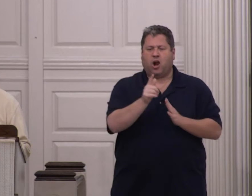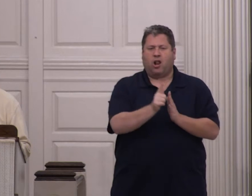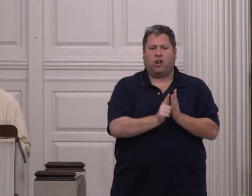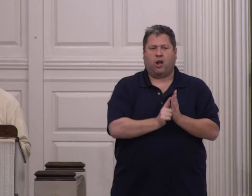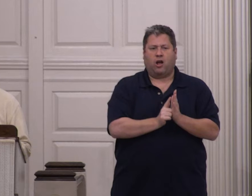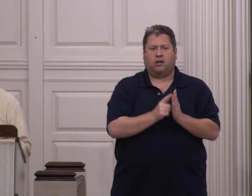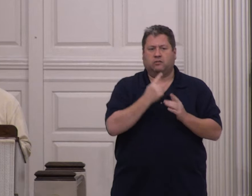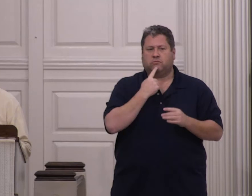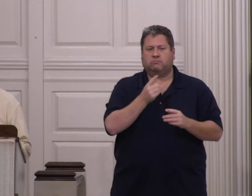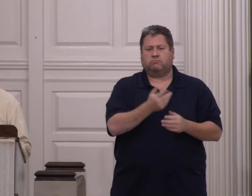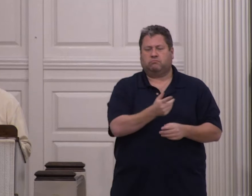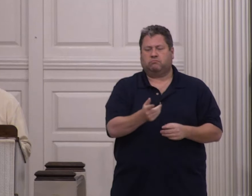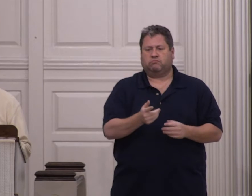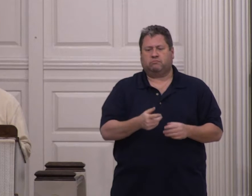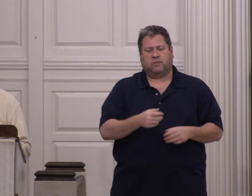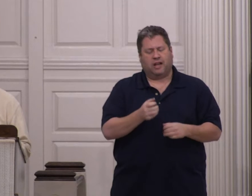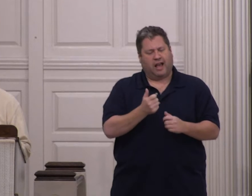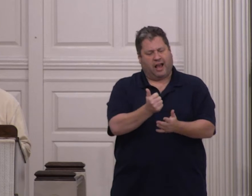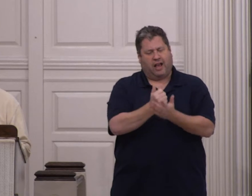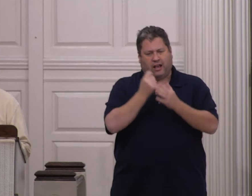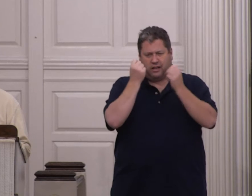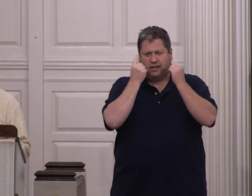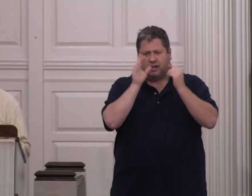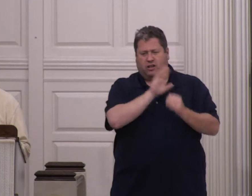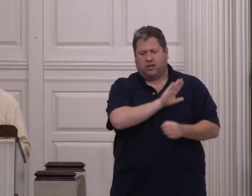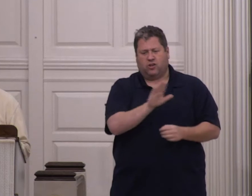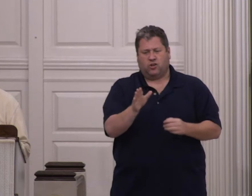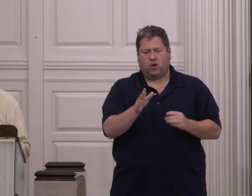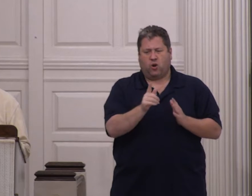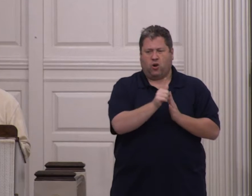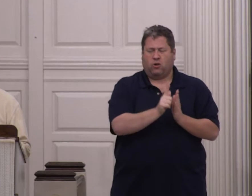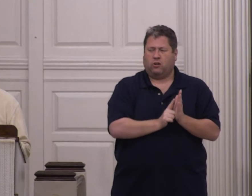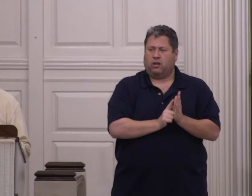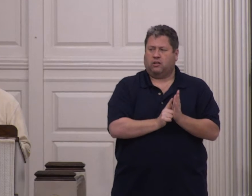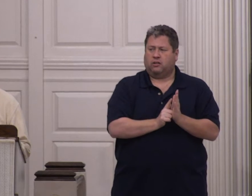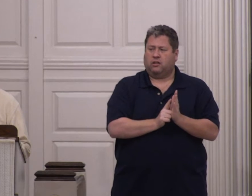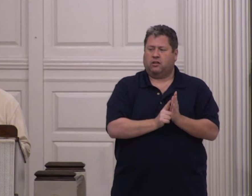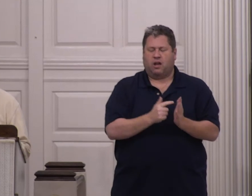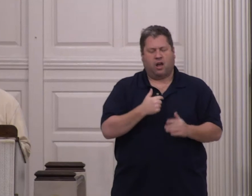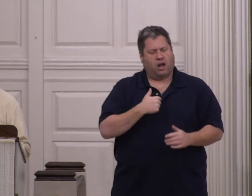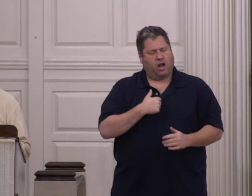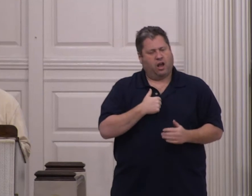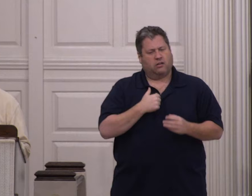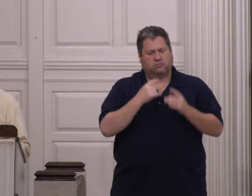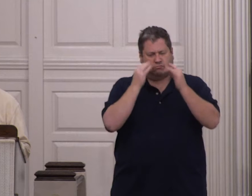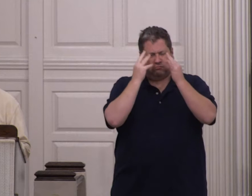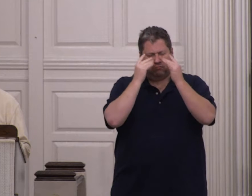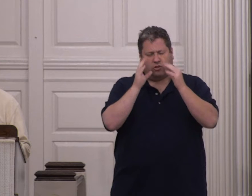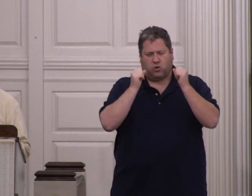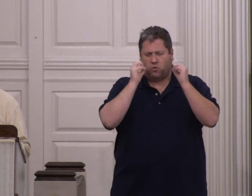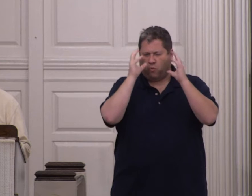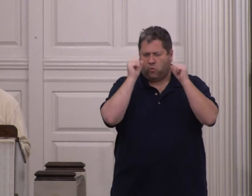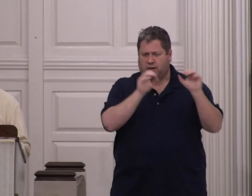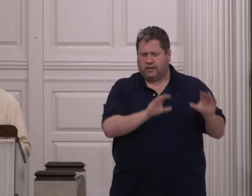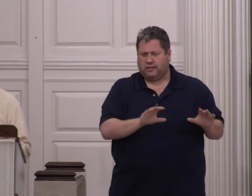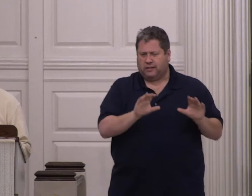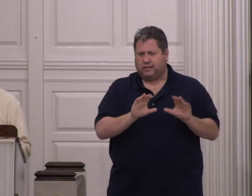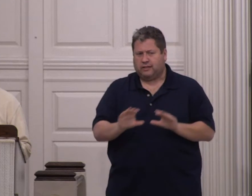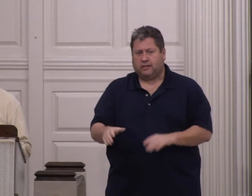statutes. Make me understand the way of your precepts, and I will meditate on your wondrous